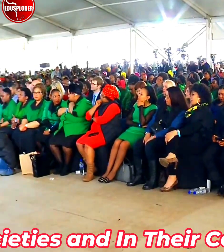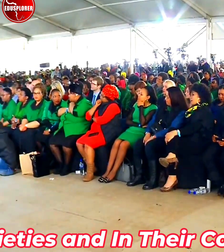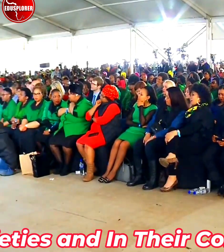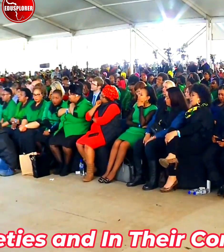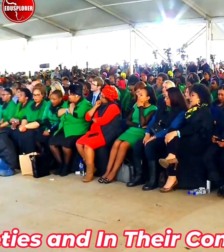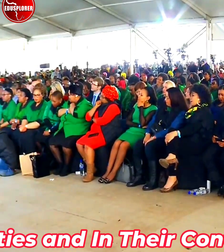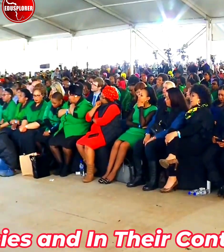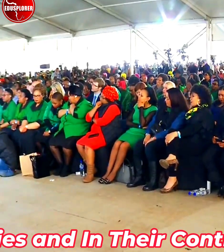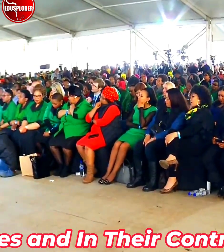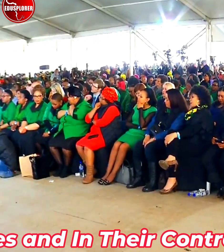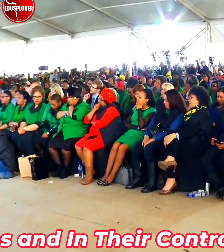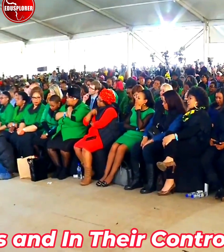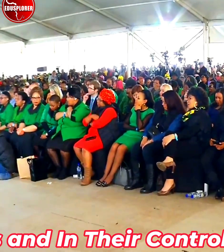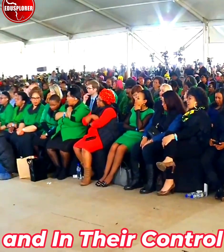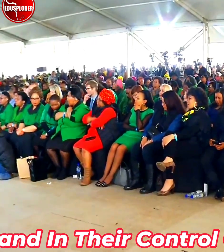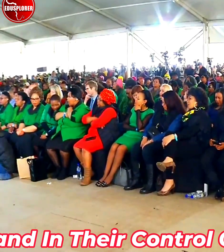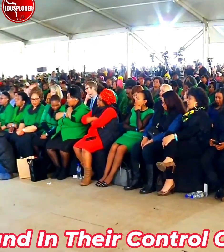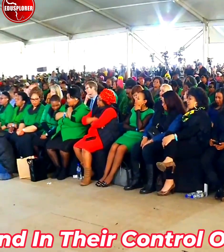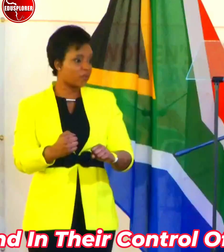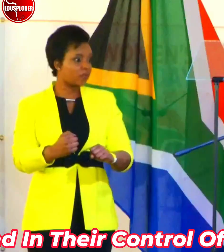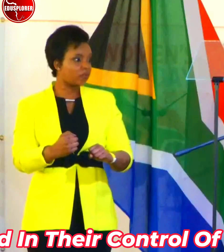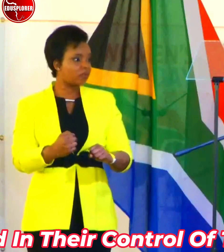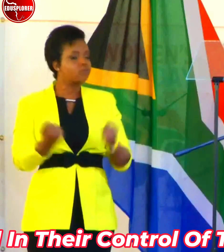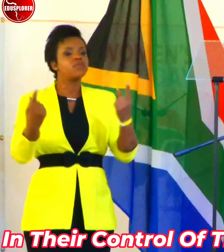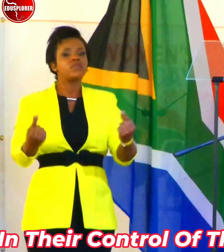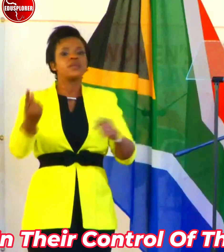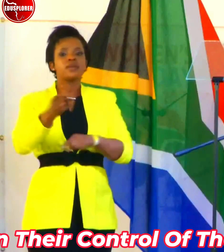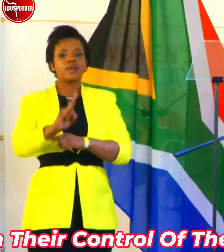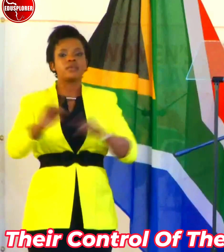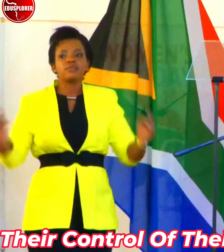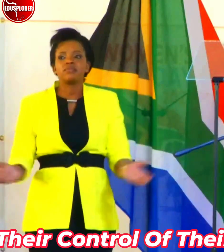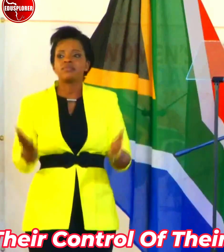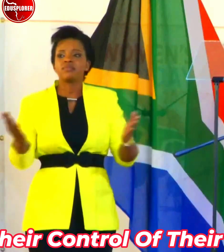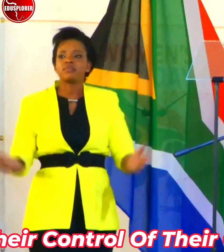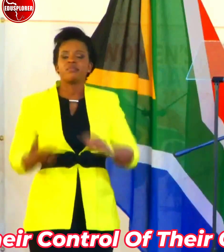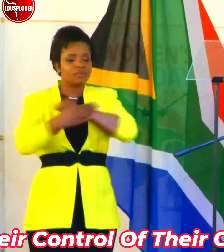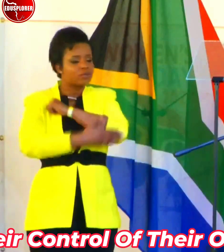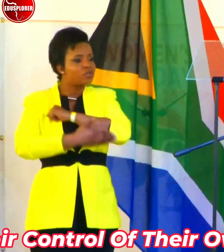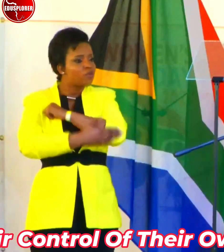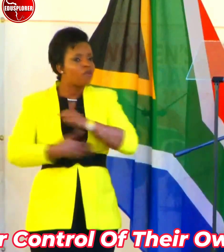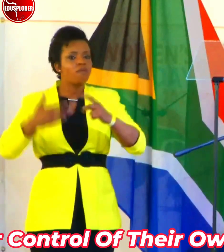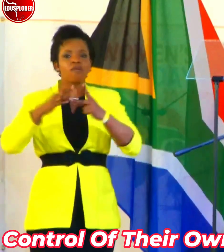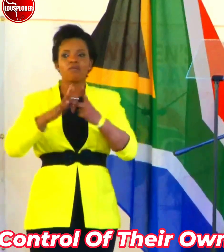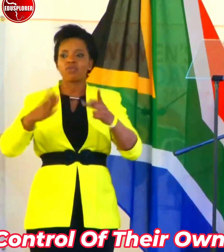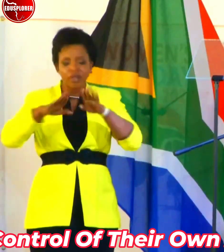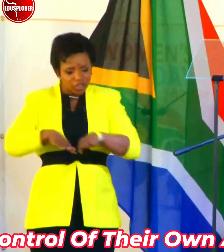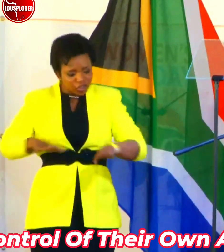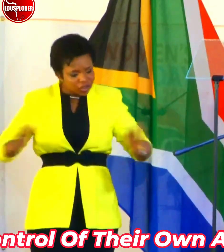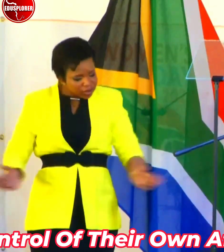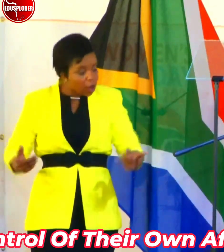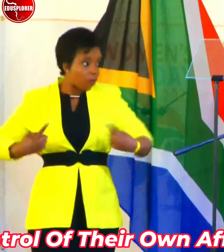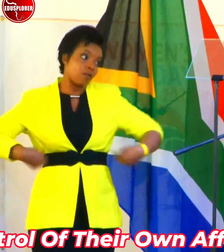strong. They bring up the nation. The children are brought up, all of us were brought